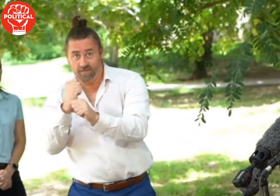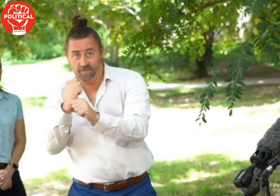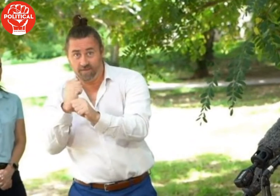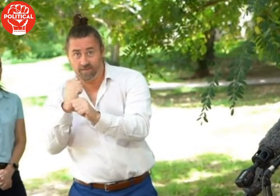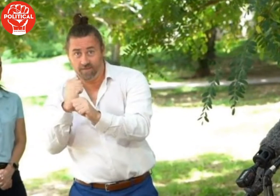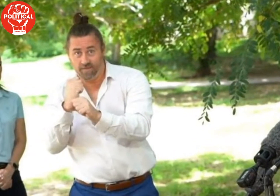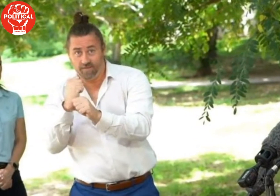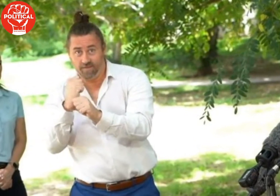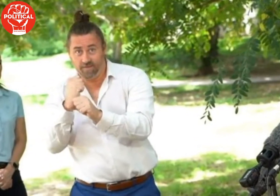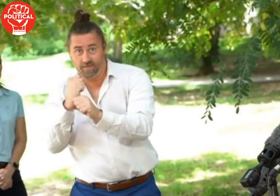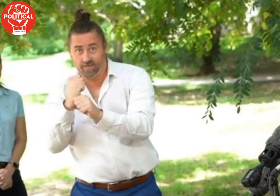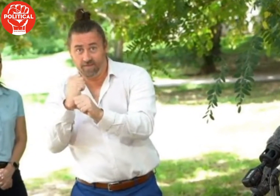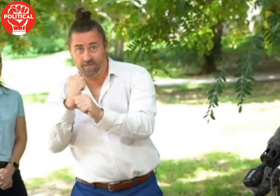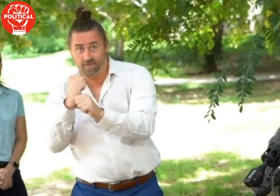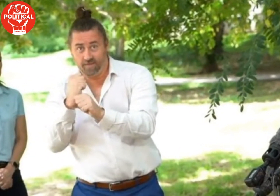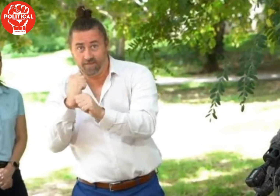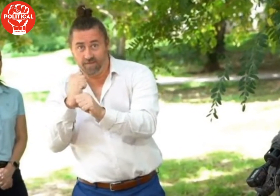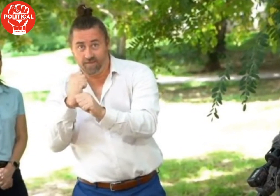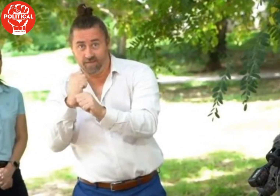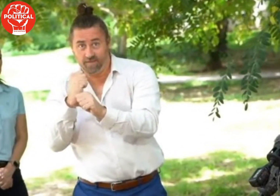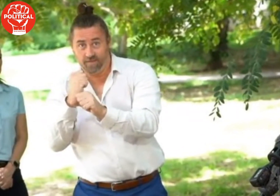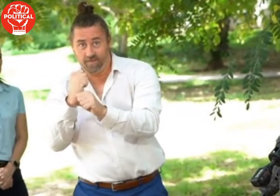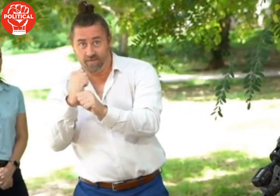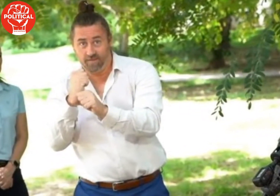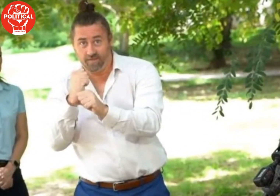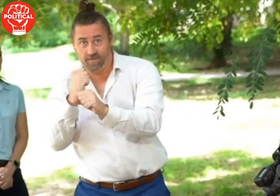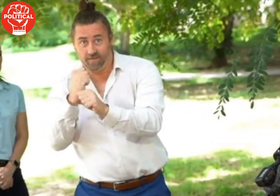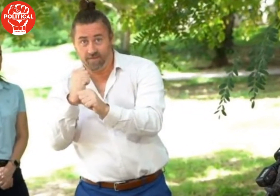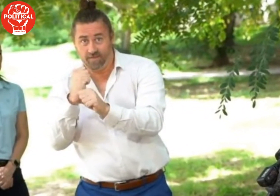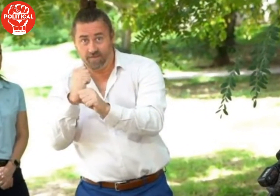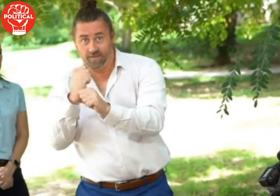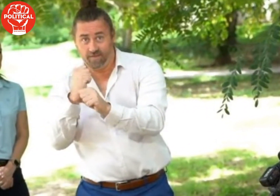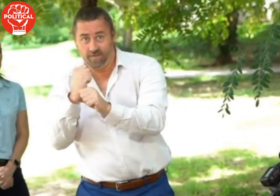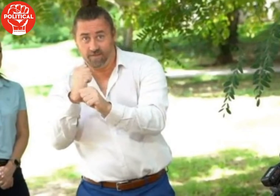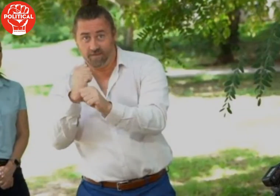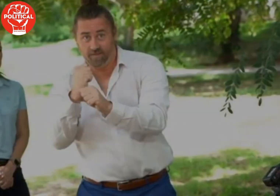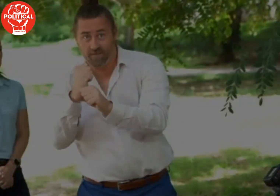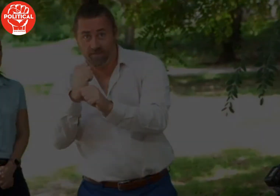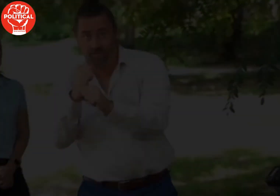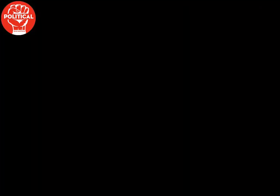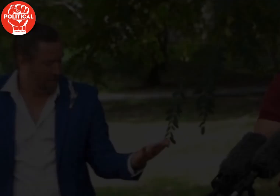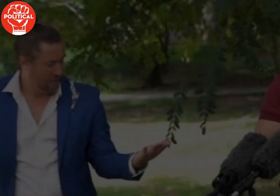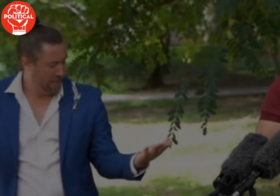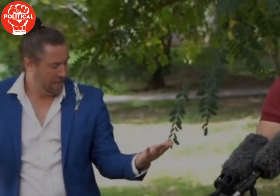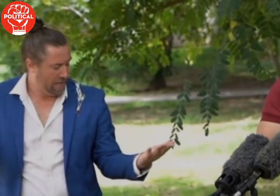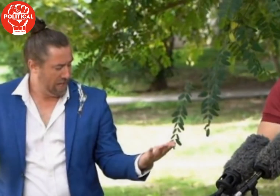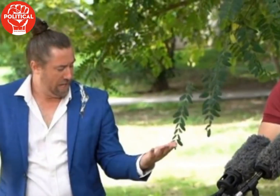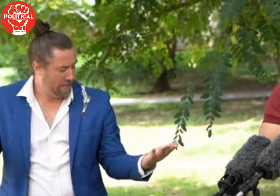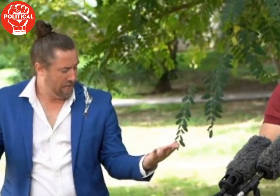Mr Webb, originally from Adelaide, has fronted hundreds of press conferences in Queensland over the past couple of years with his signature man bun.